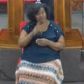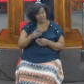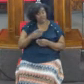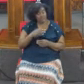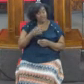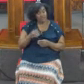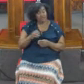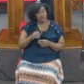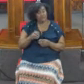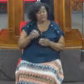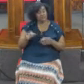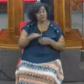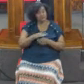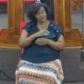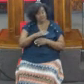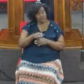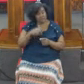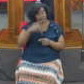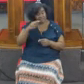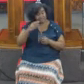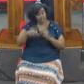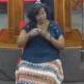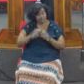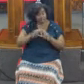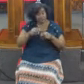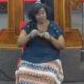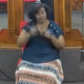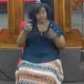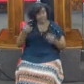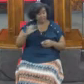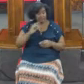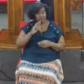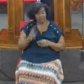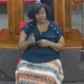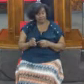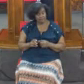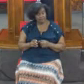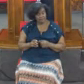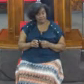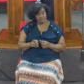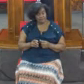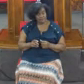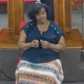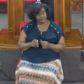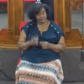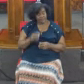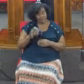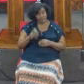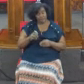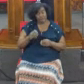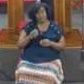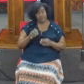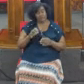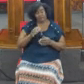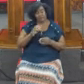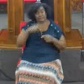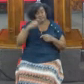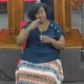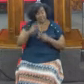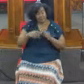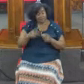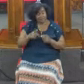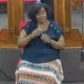become consumed. They're telling people how great they are. Yep. The pulpits have become consumed with telling